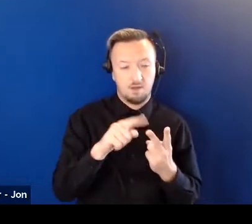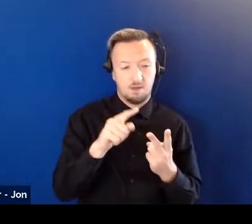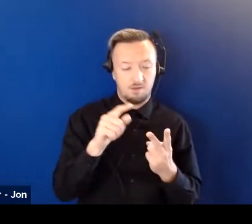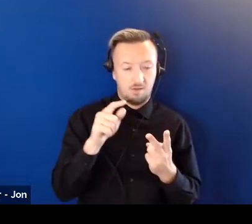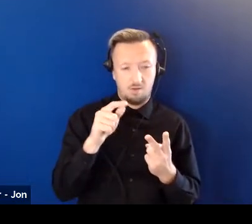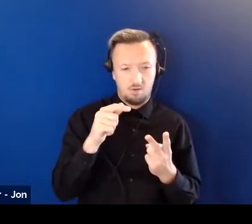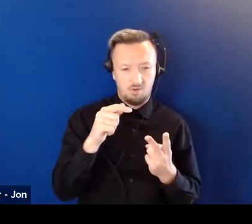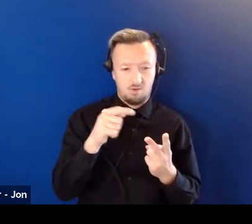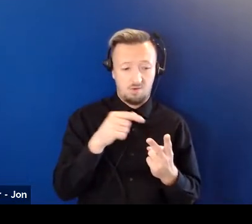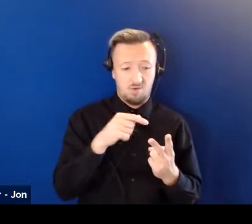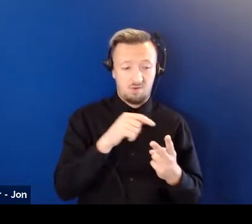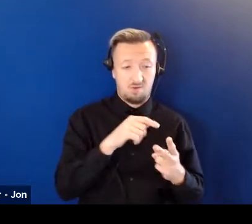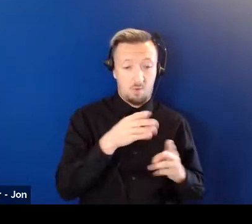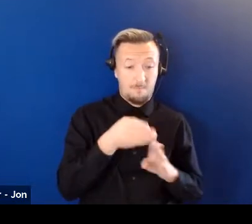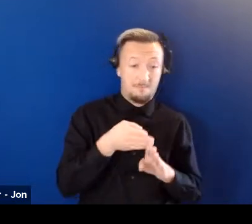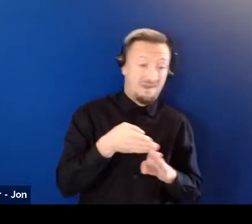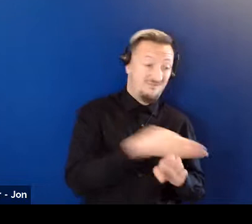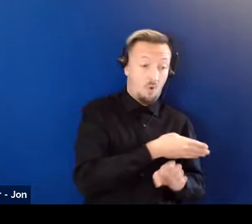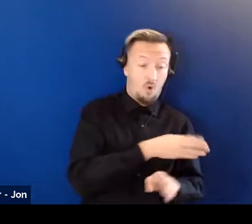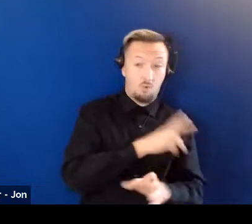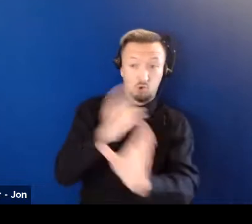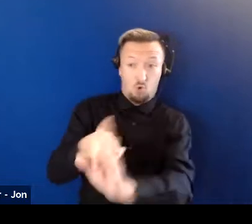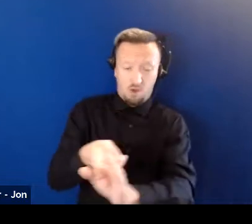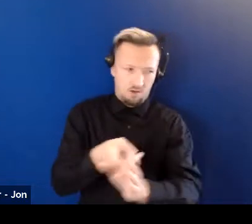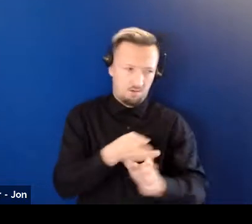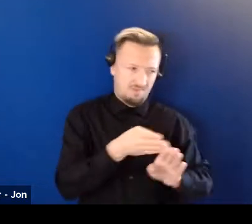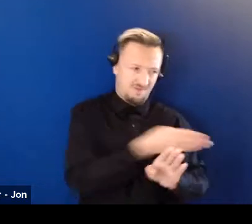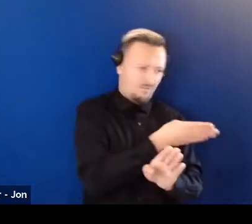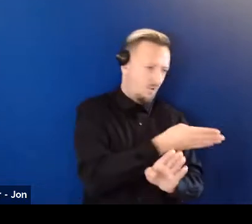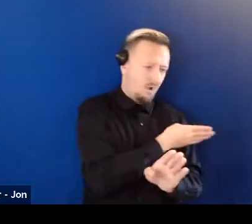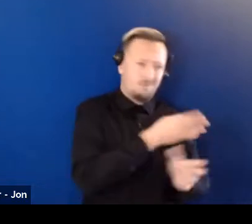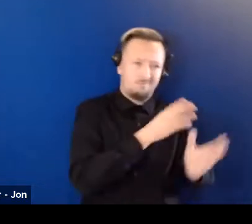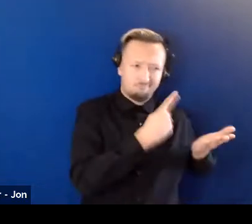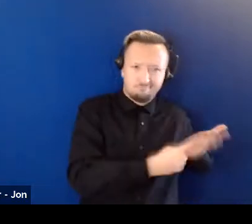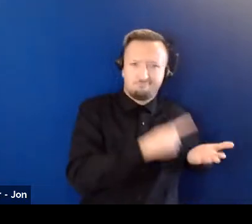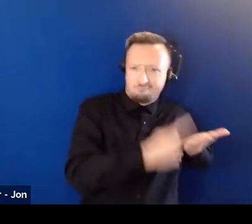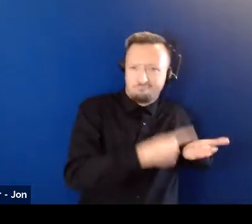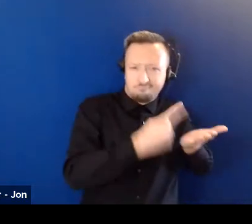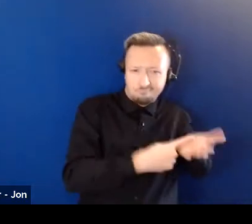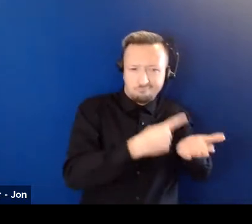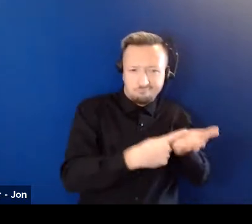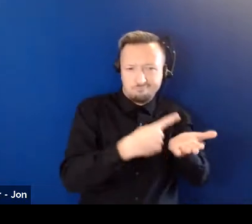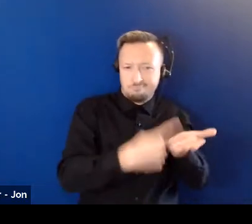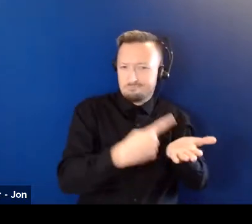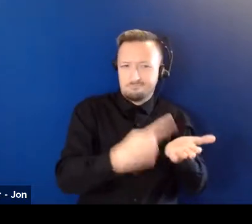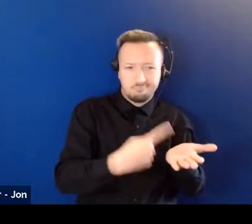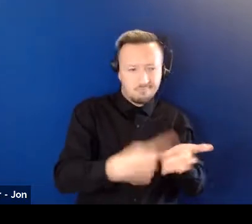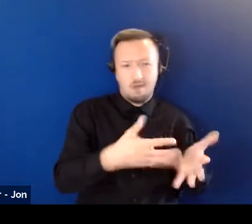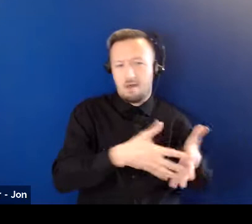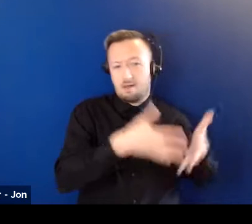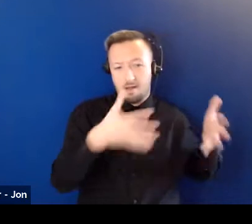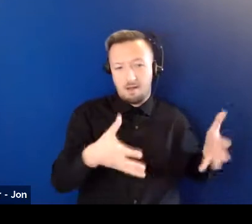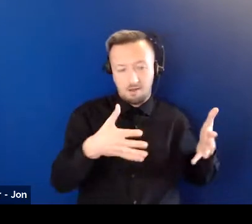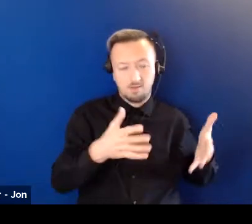conversations leading up to becoming involved. And as it played out, our center got to be, I don't know what the technical term is, but business